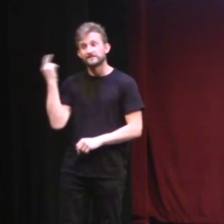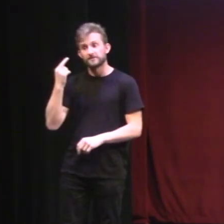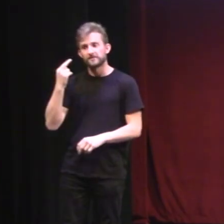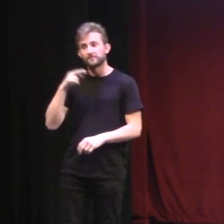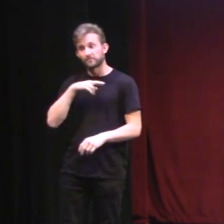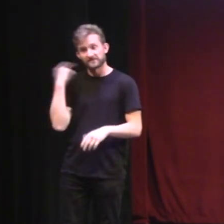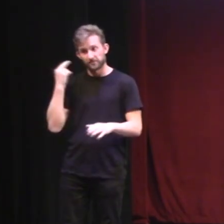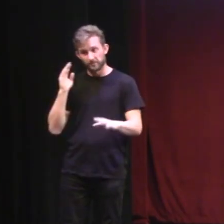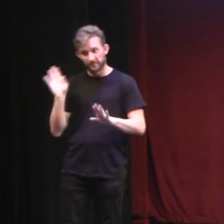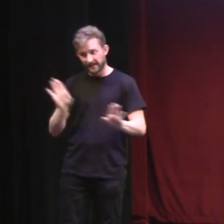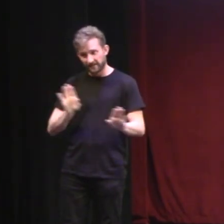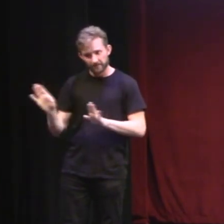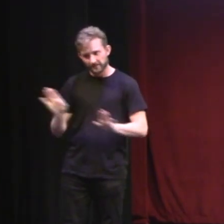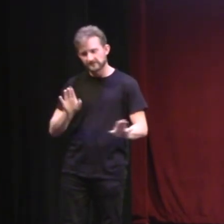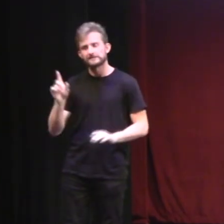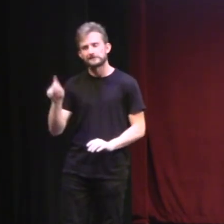marijuana.